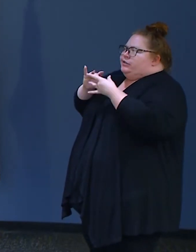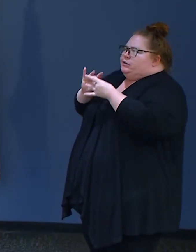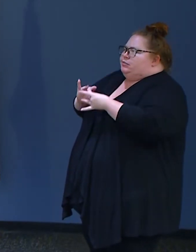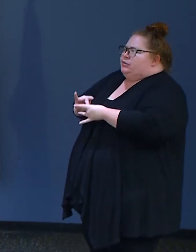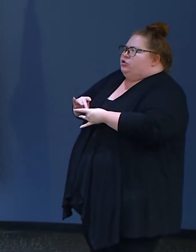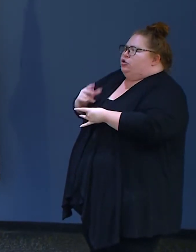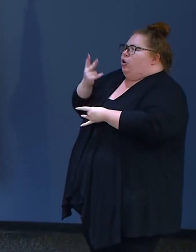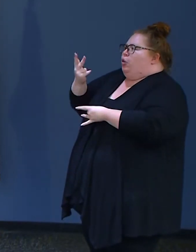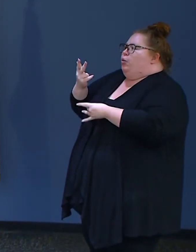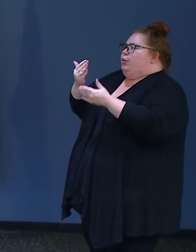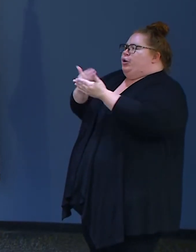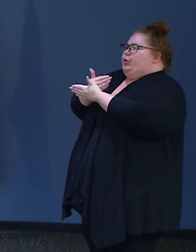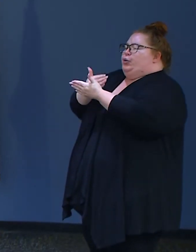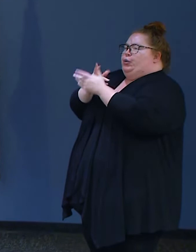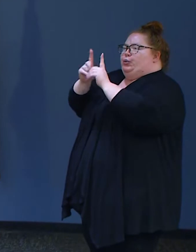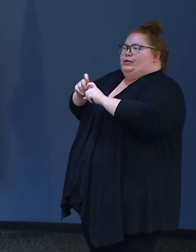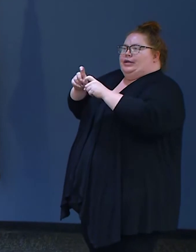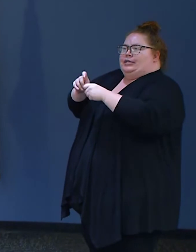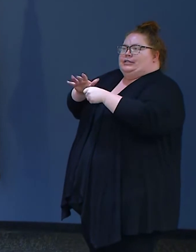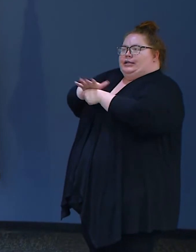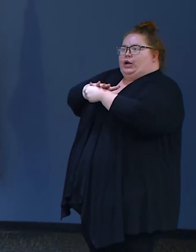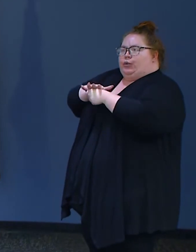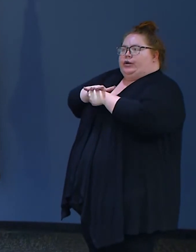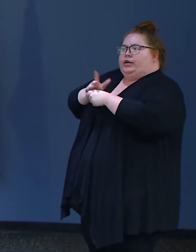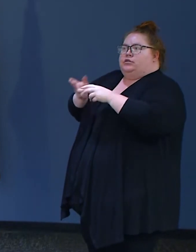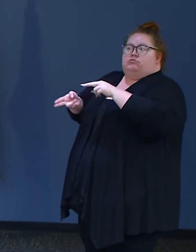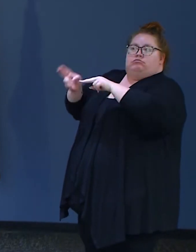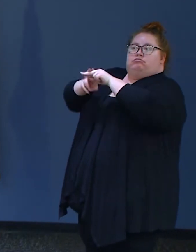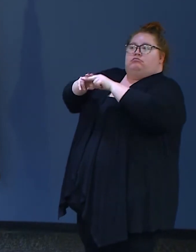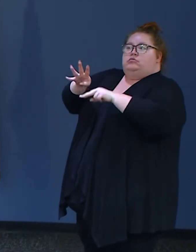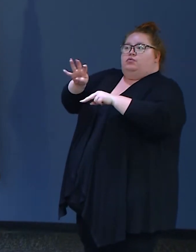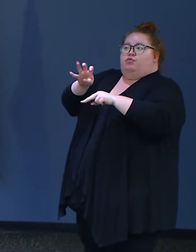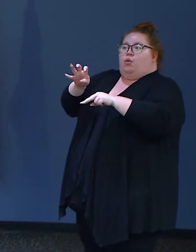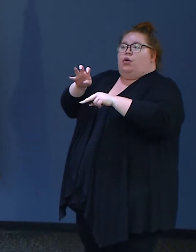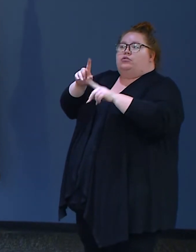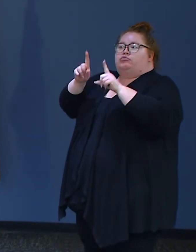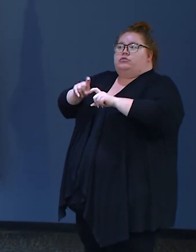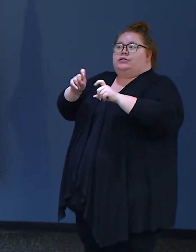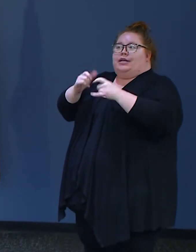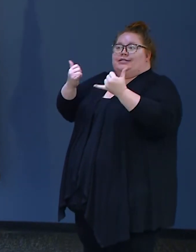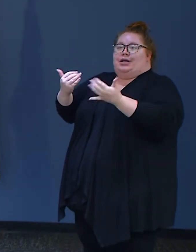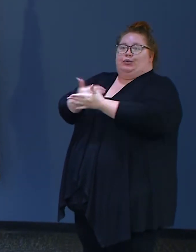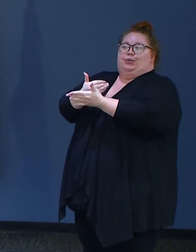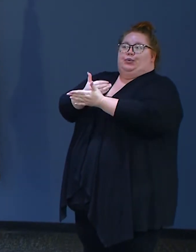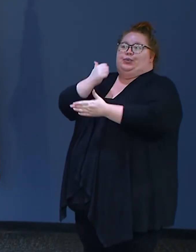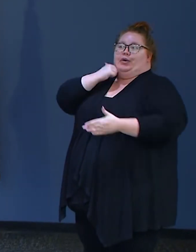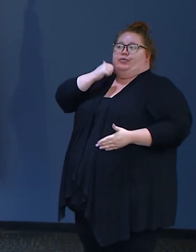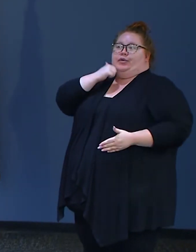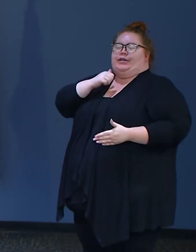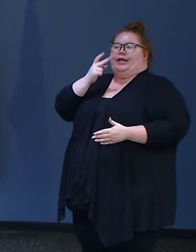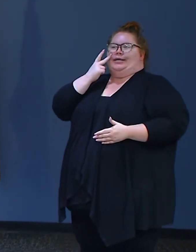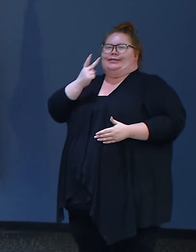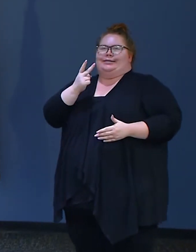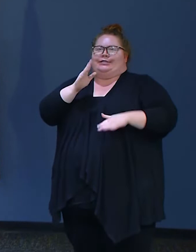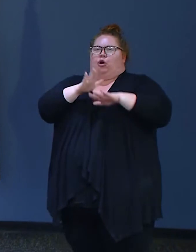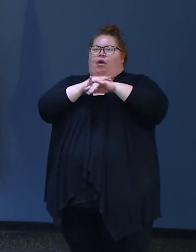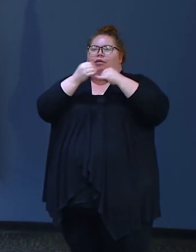testing sites, up to 400 new tests a day. I'm looking at today's dashboard that shows